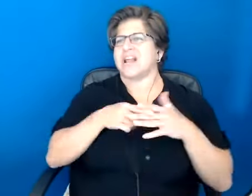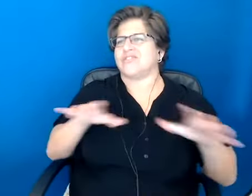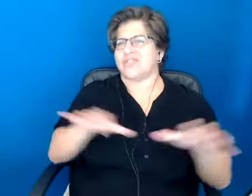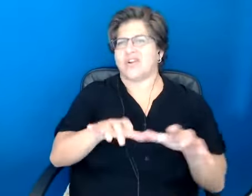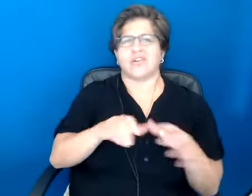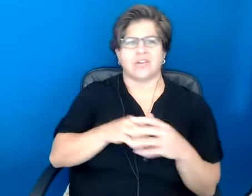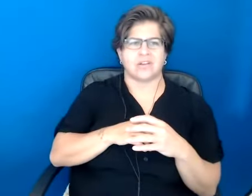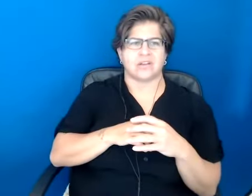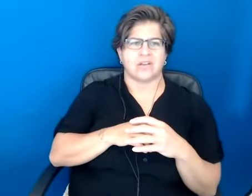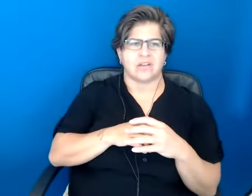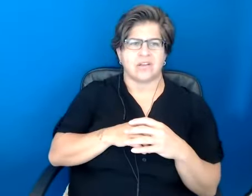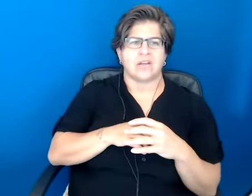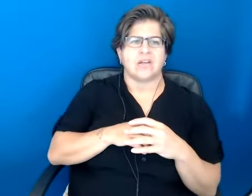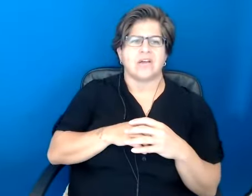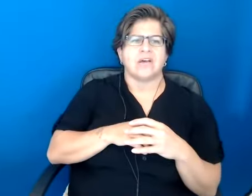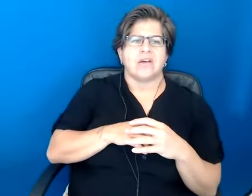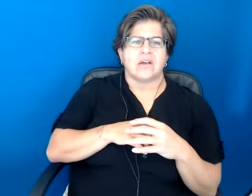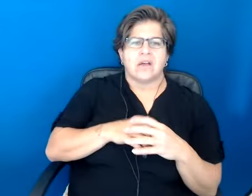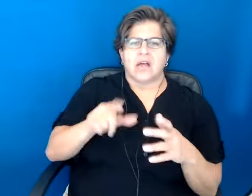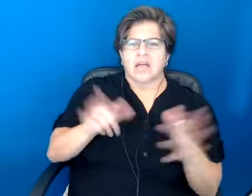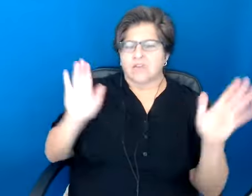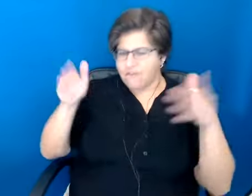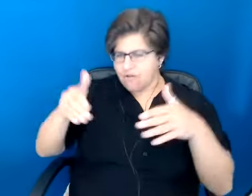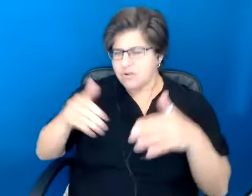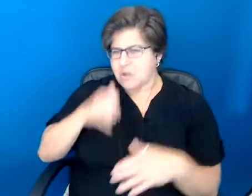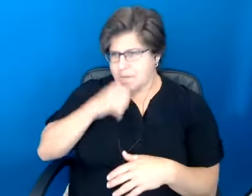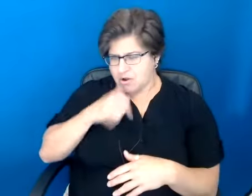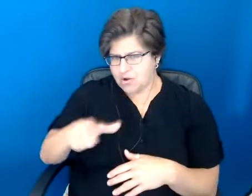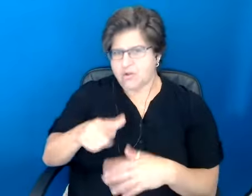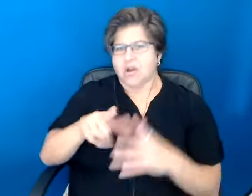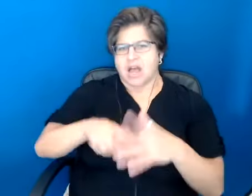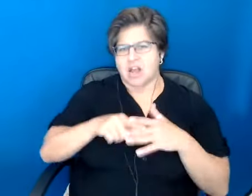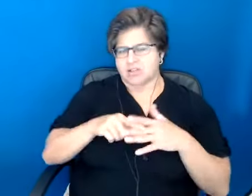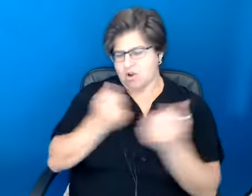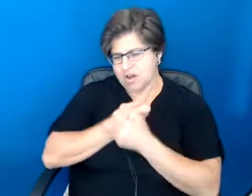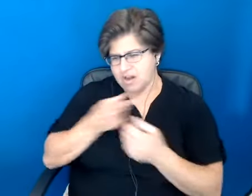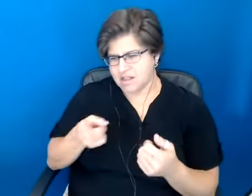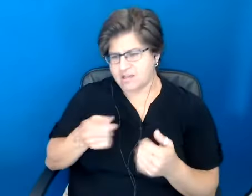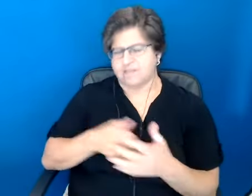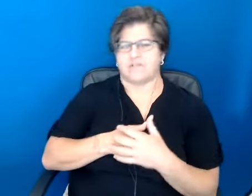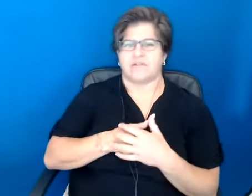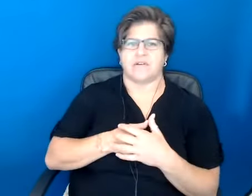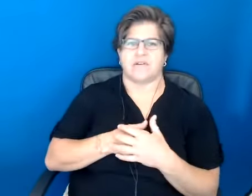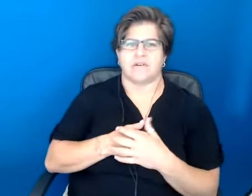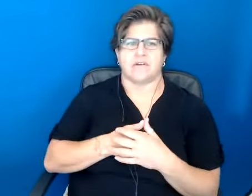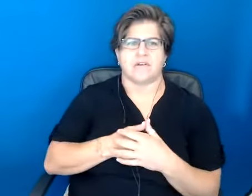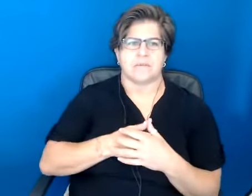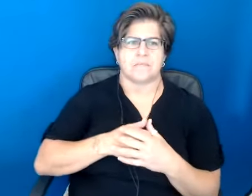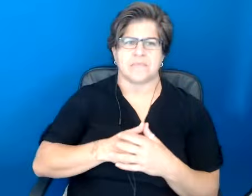results. The second step, sanity. First step, insanity. So that's what I started doing. I started dating this wee girl, and